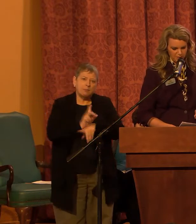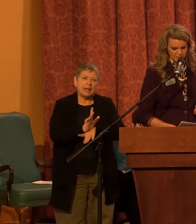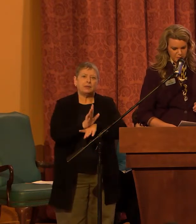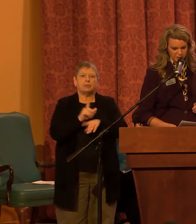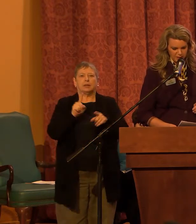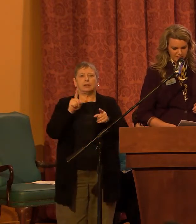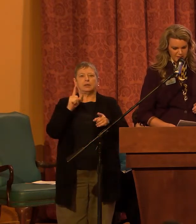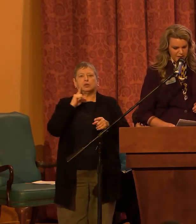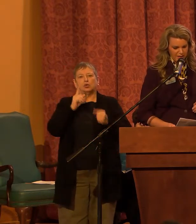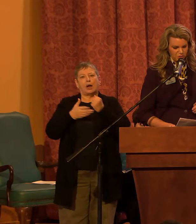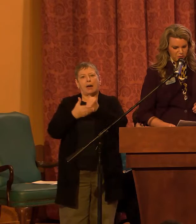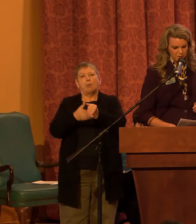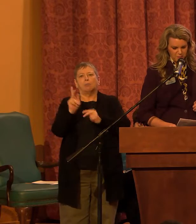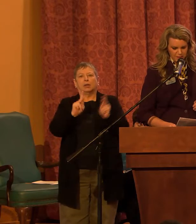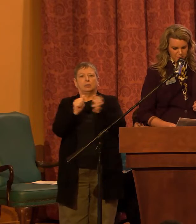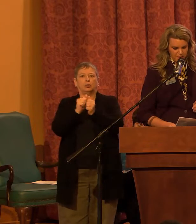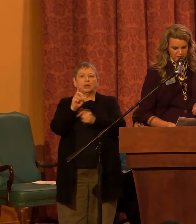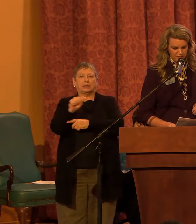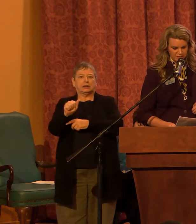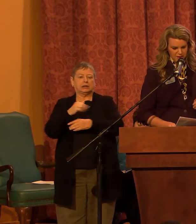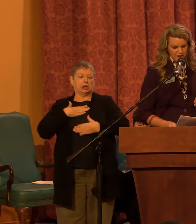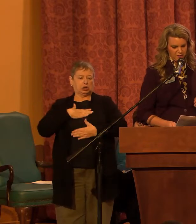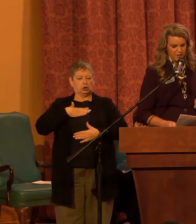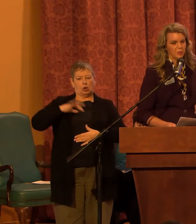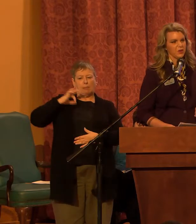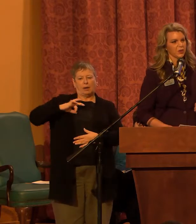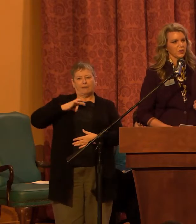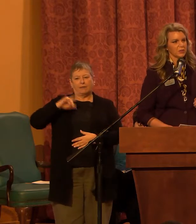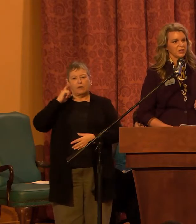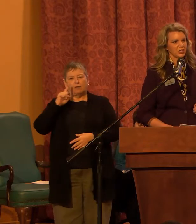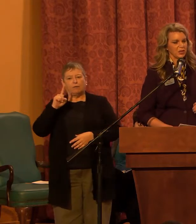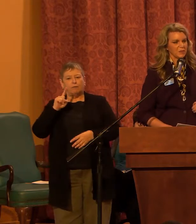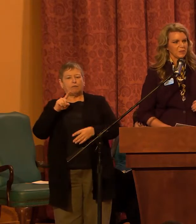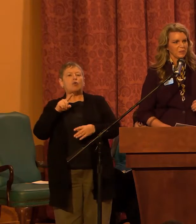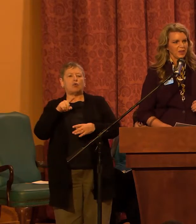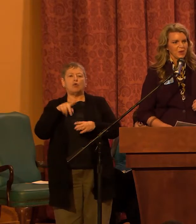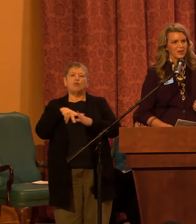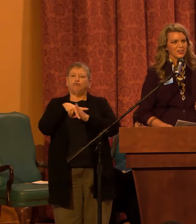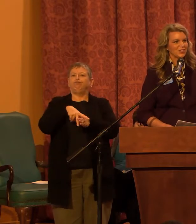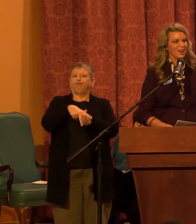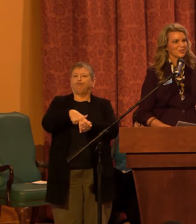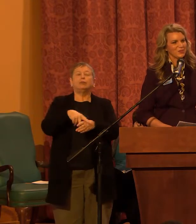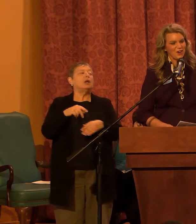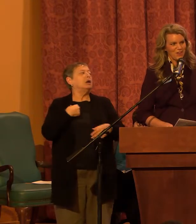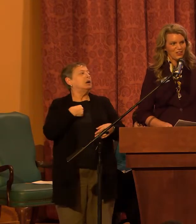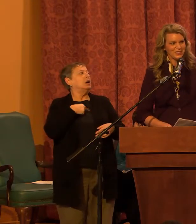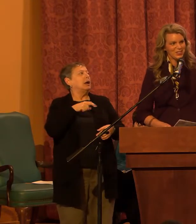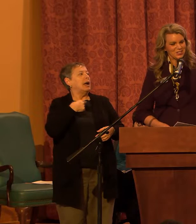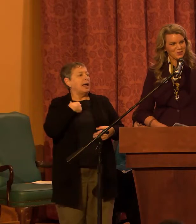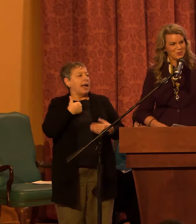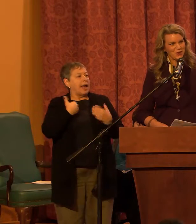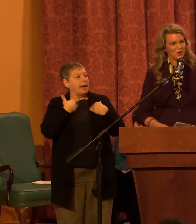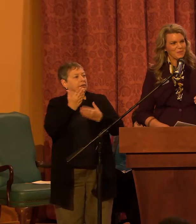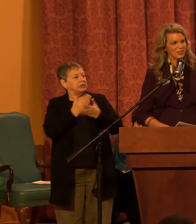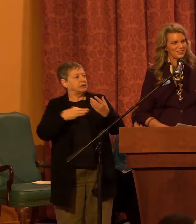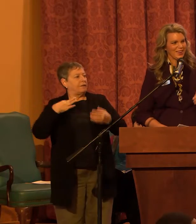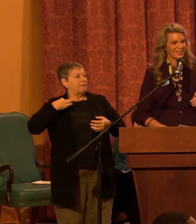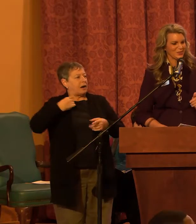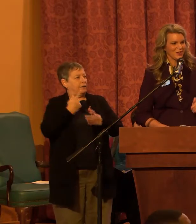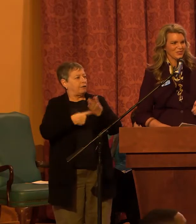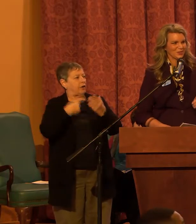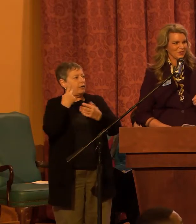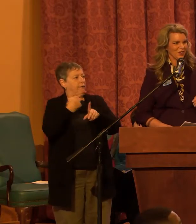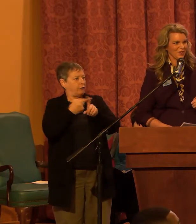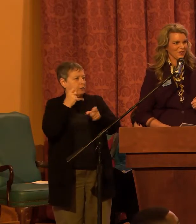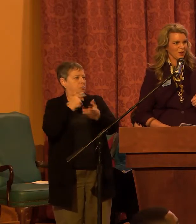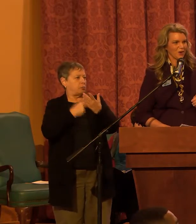people with disabilities enjoy the many benefits of therapeutic horsemanship. We actually have some of our volunteers from the program here today